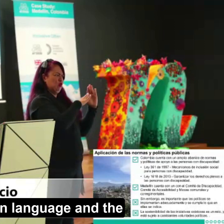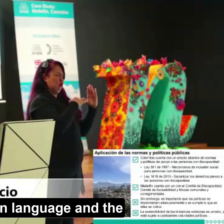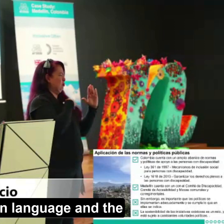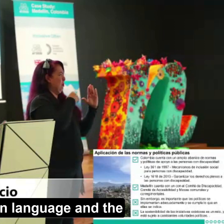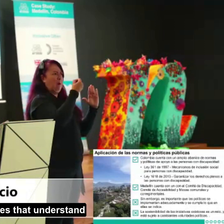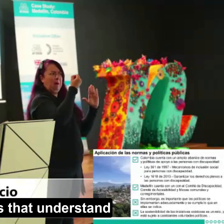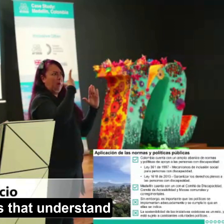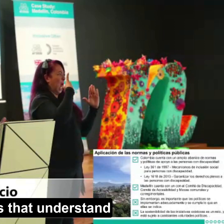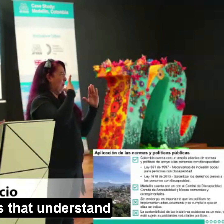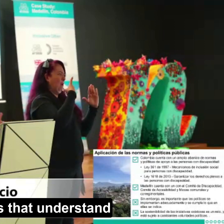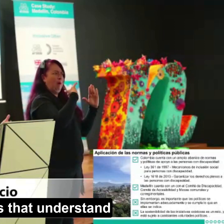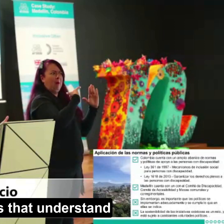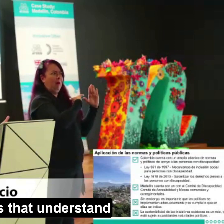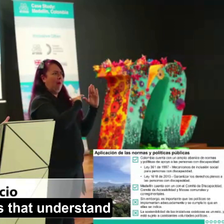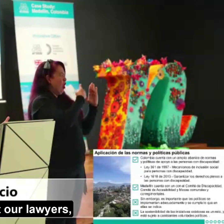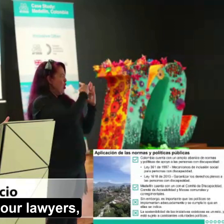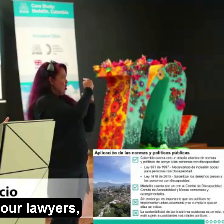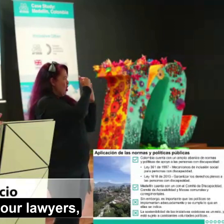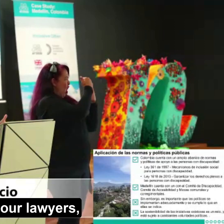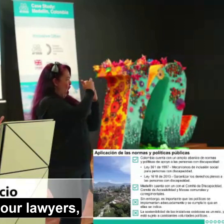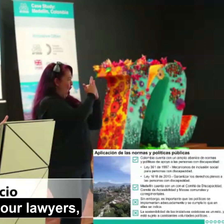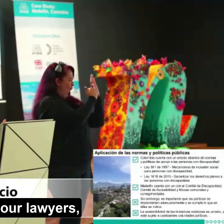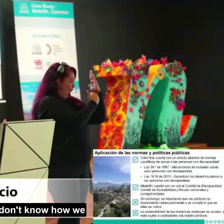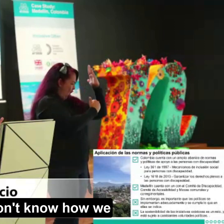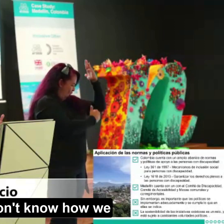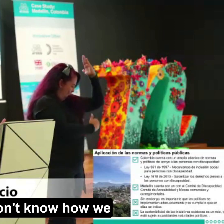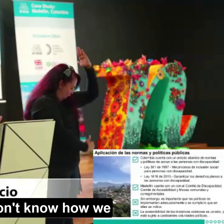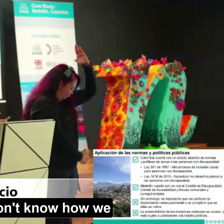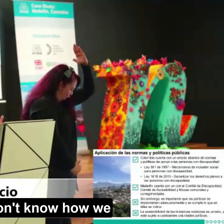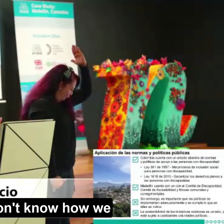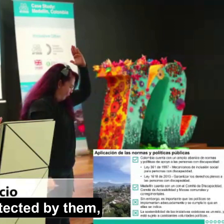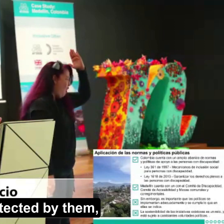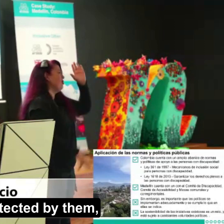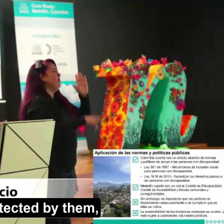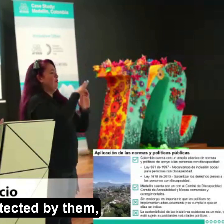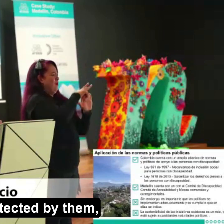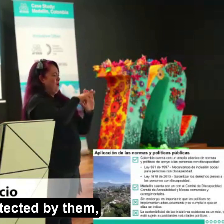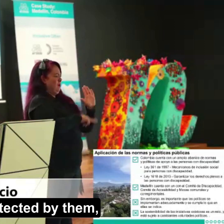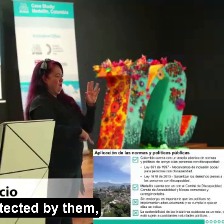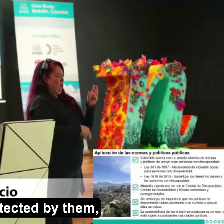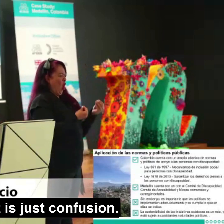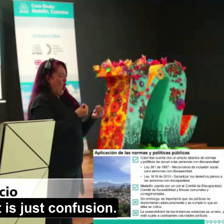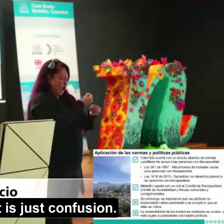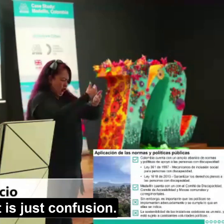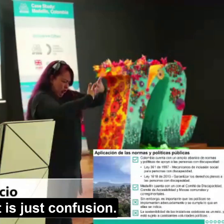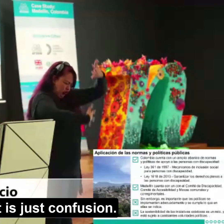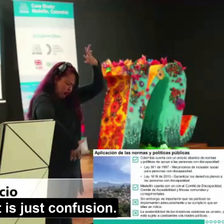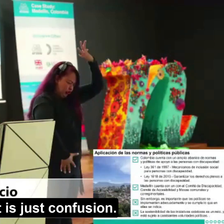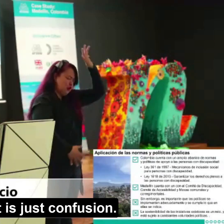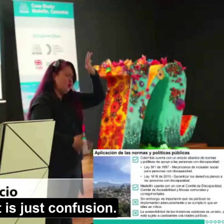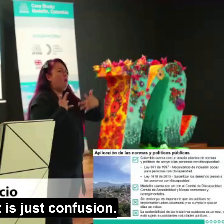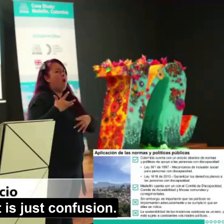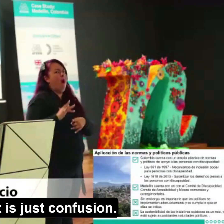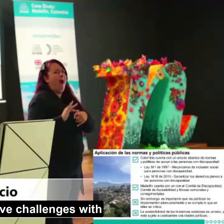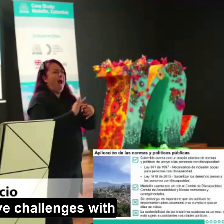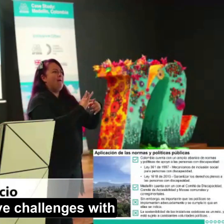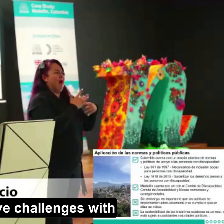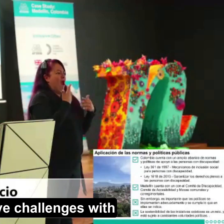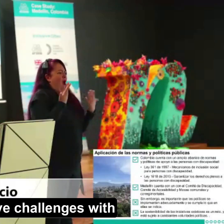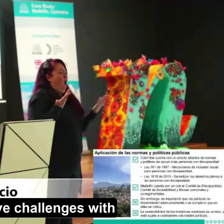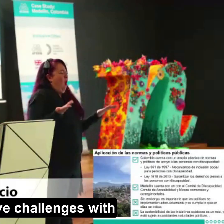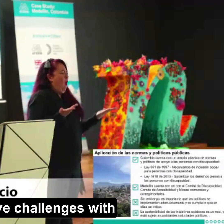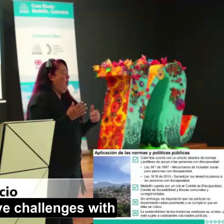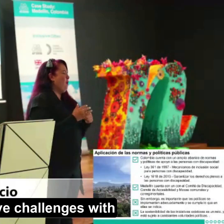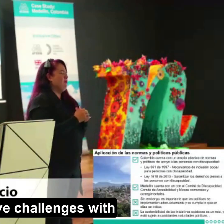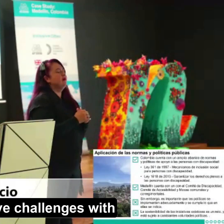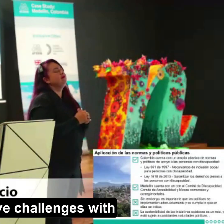language. And the only ones that understand it are lawyers, but we don't know how we are protected by them because it is just confusion. So we